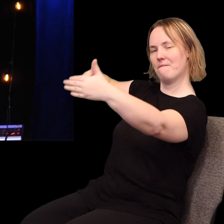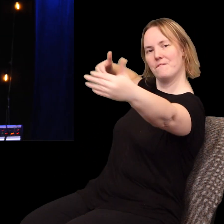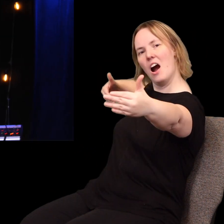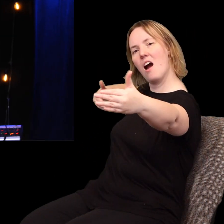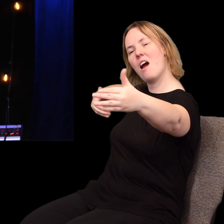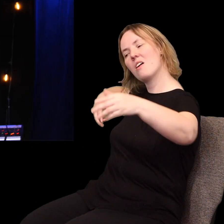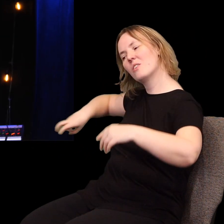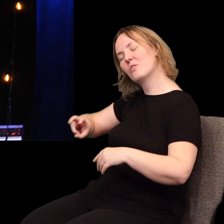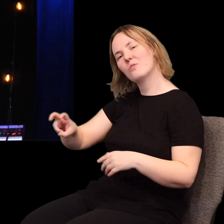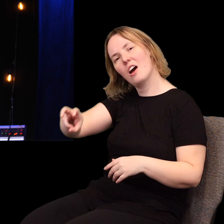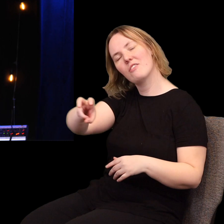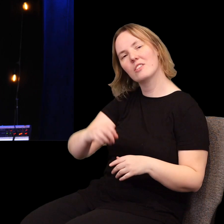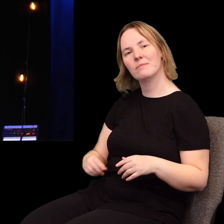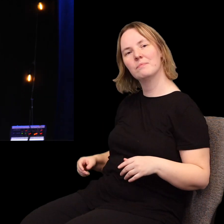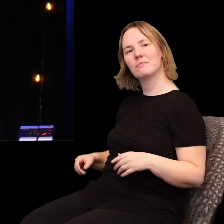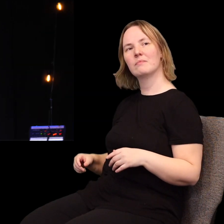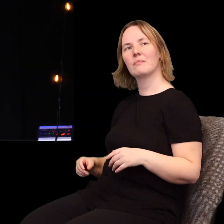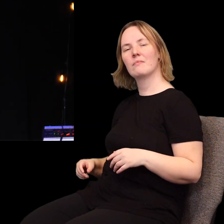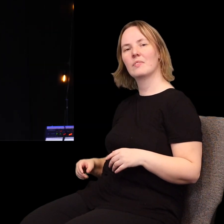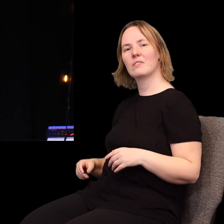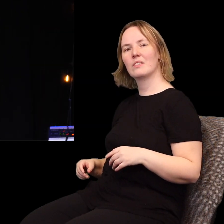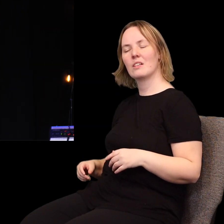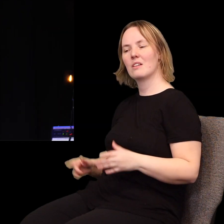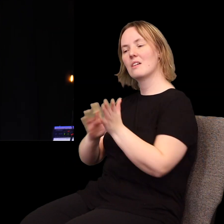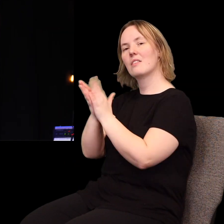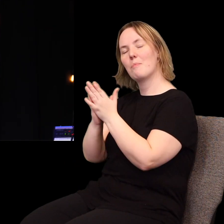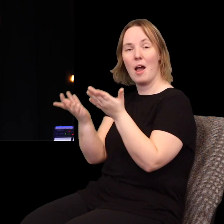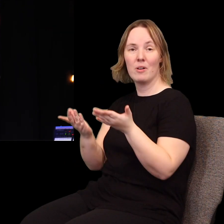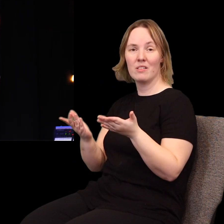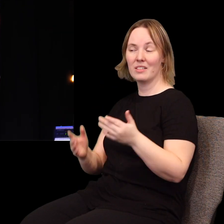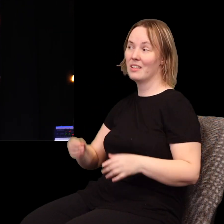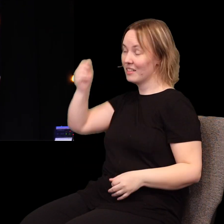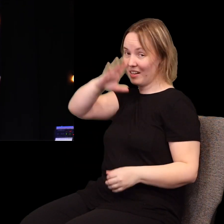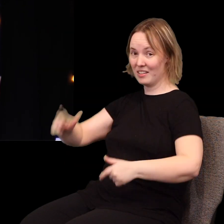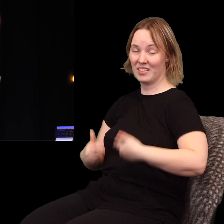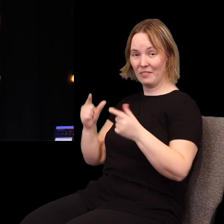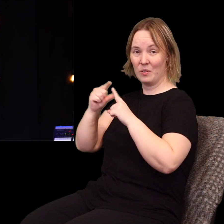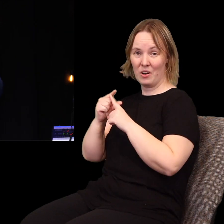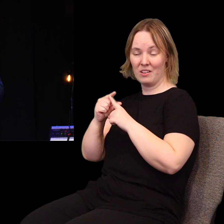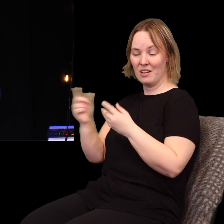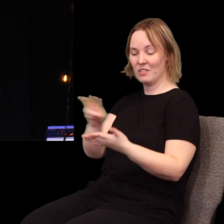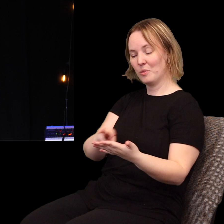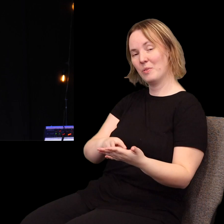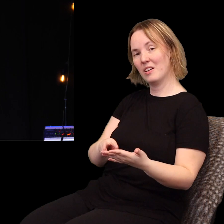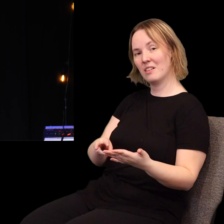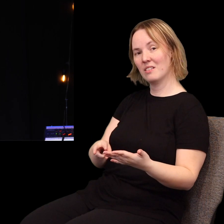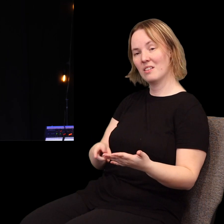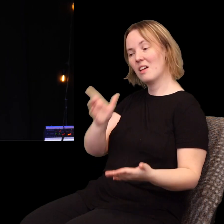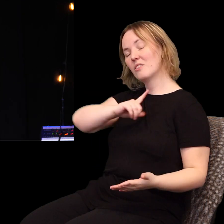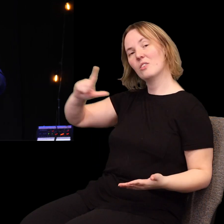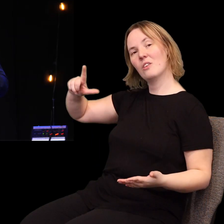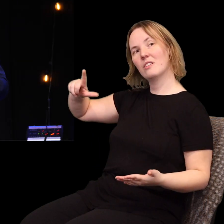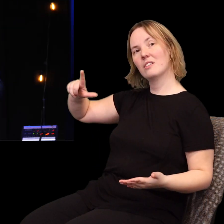because step by step you've walked in obedience to my word. So the Bible is God's living word, and as we read it, what does the Lord